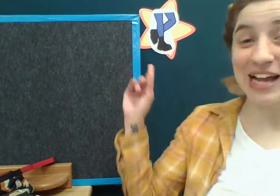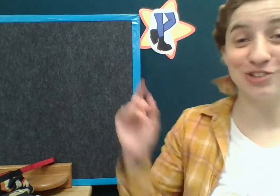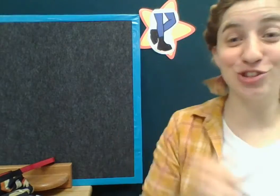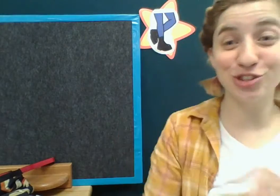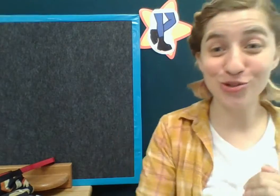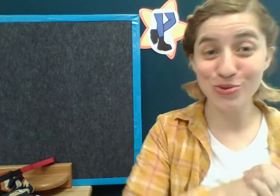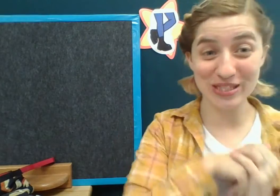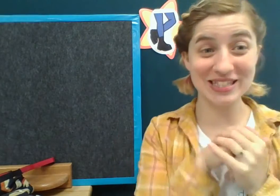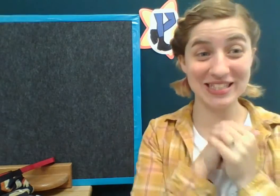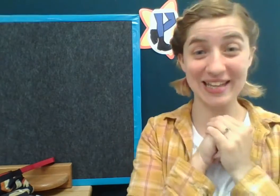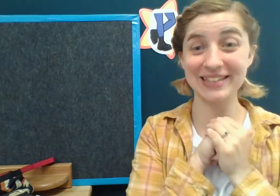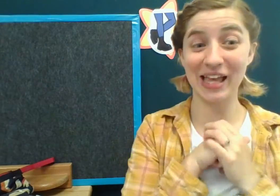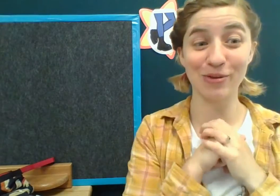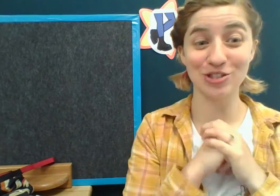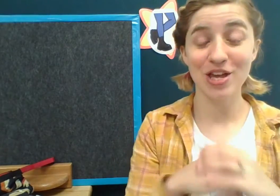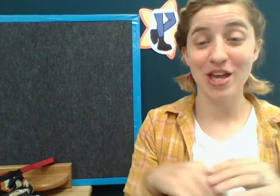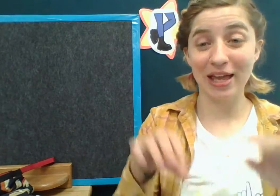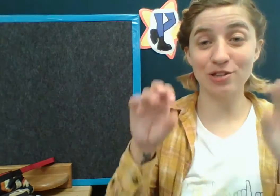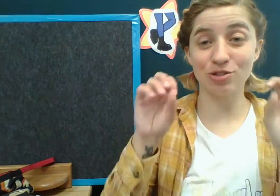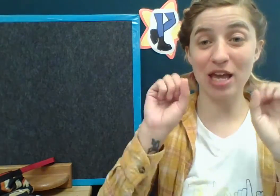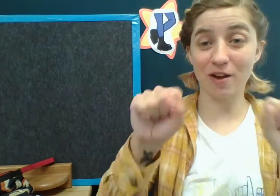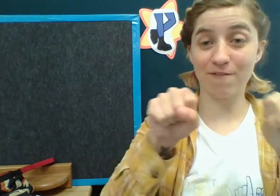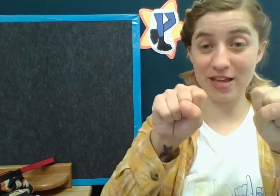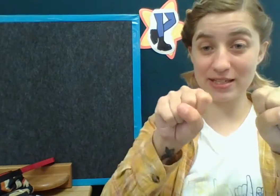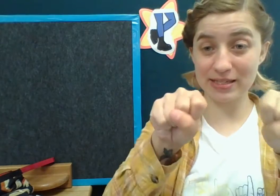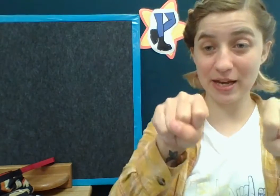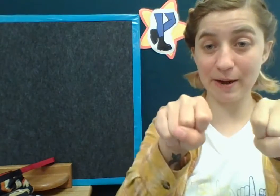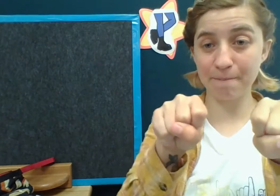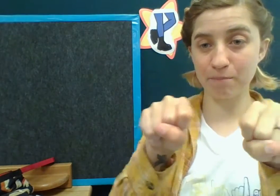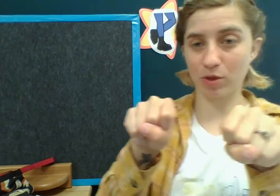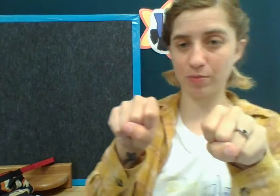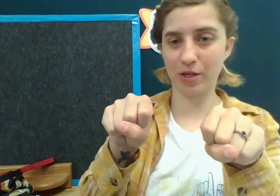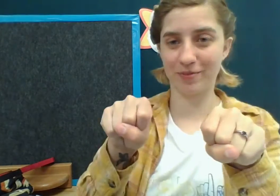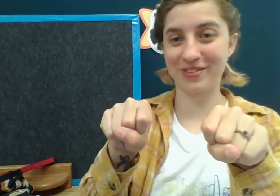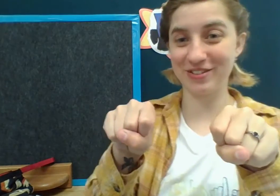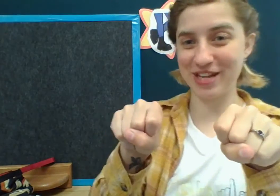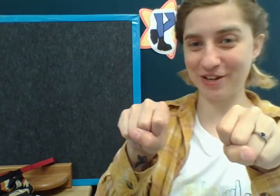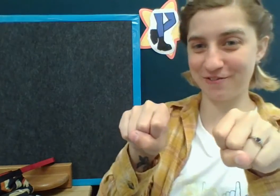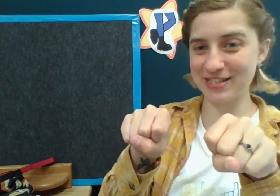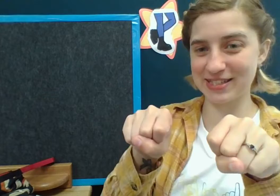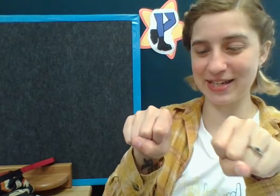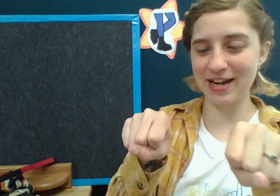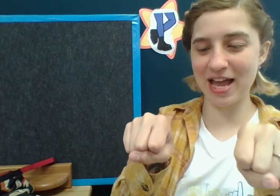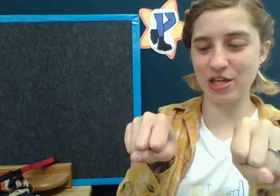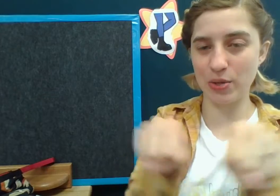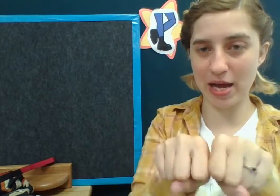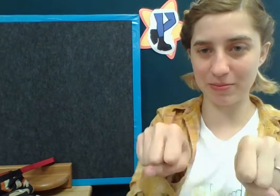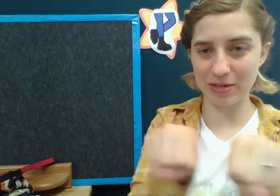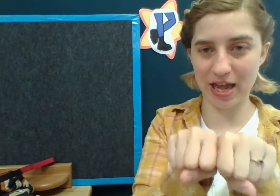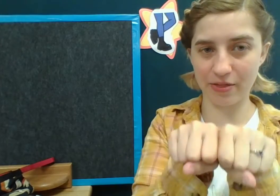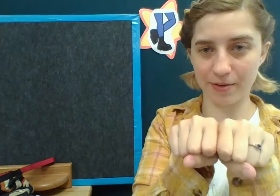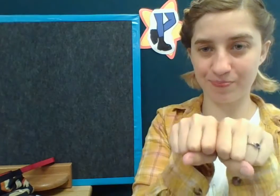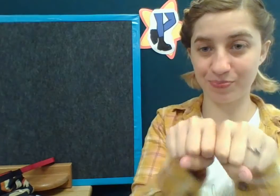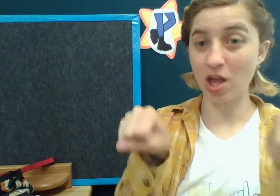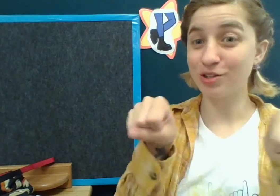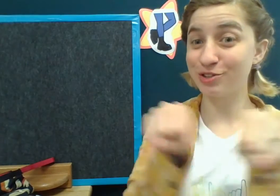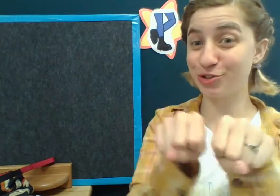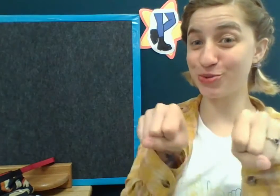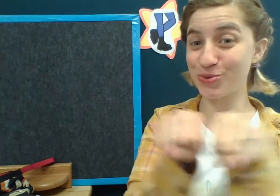sign shoes in sign language is you take your fists here. Oh, here. You take your fists here and you knock them together.